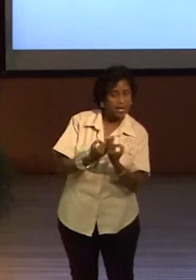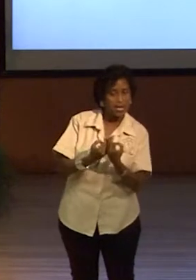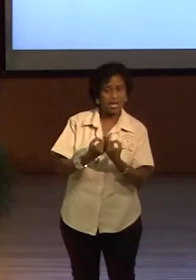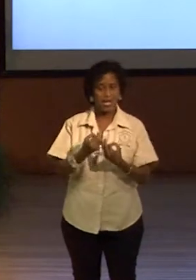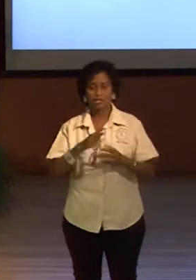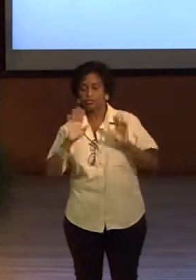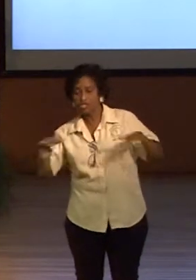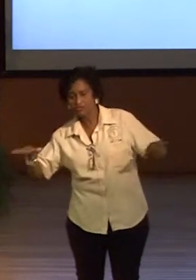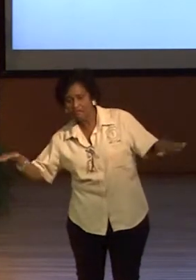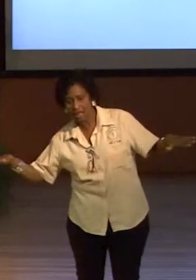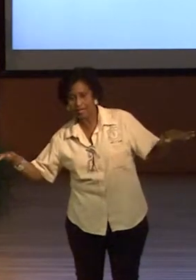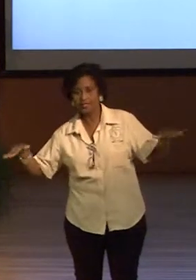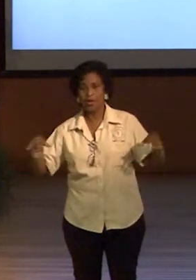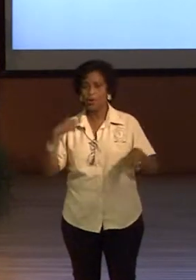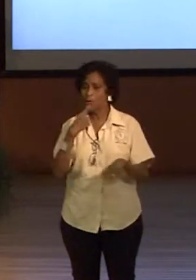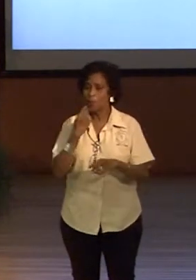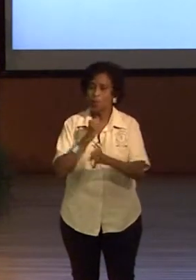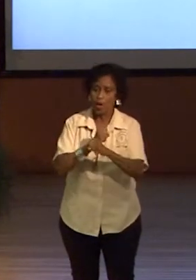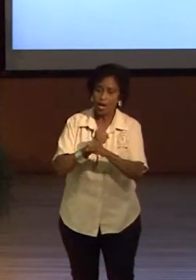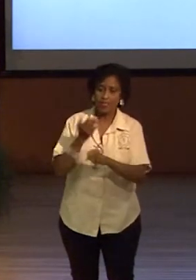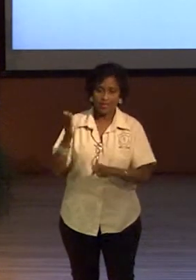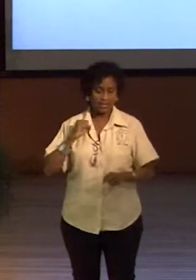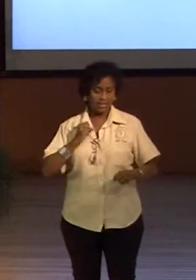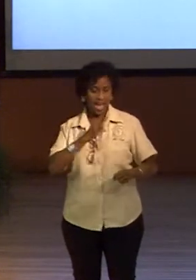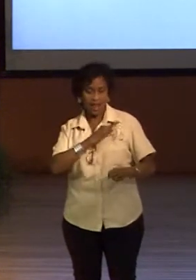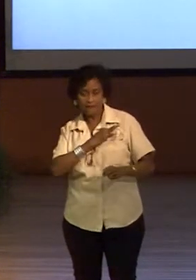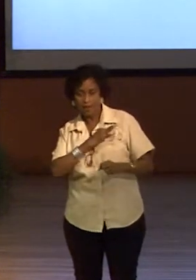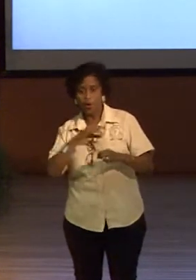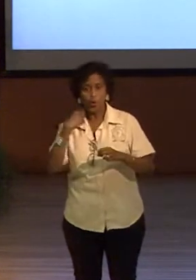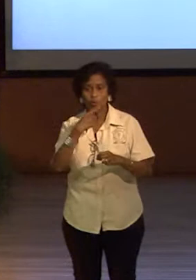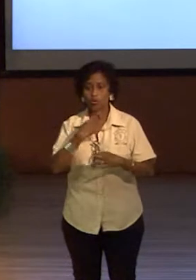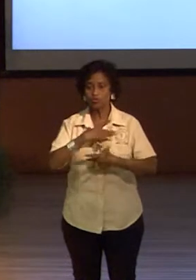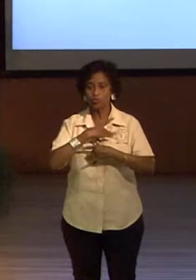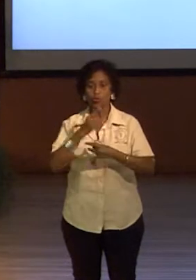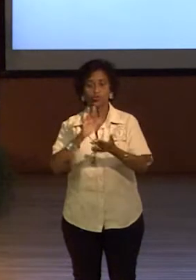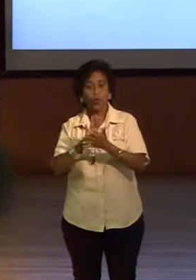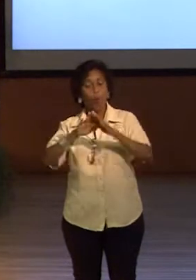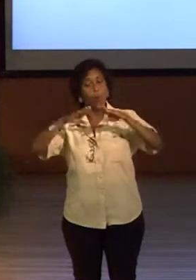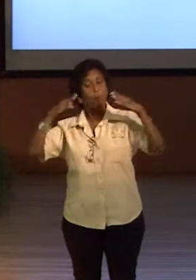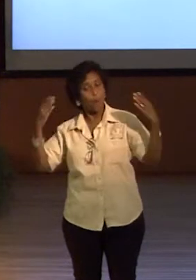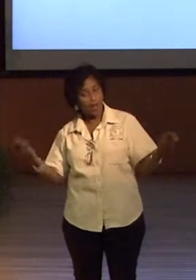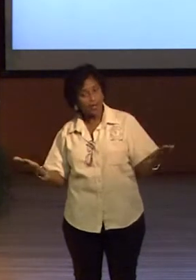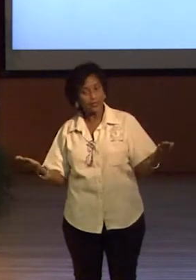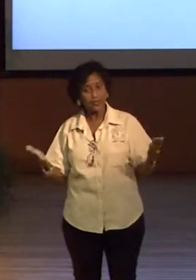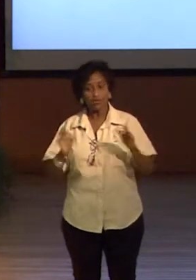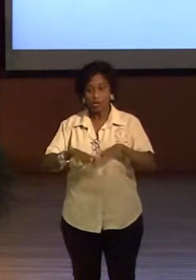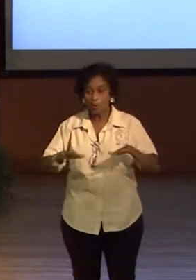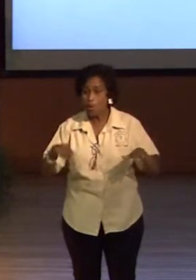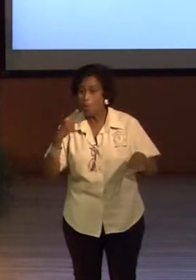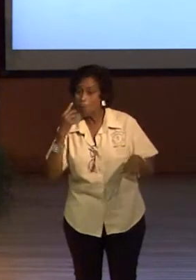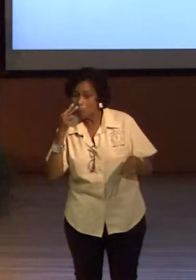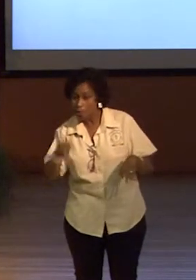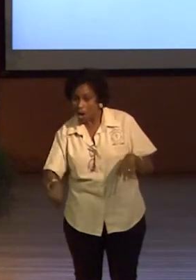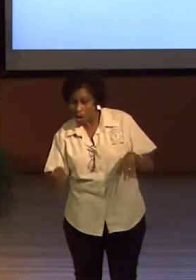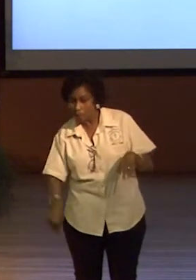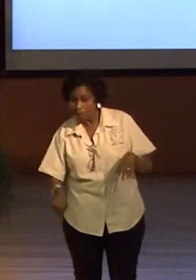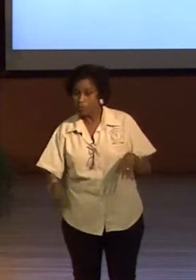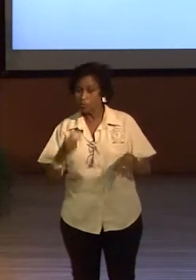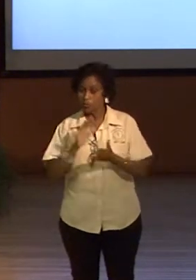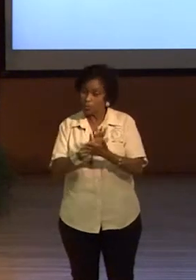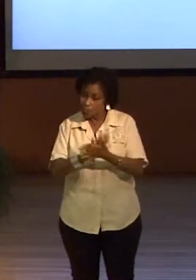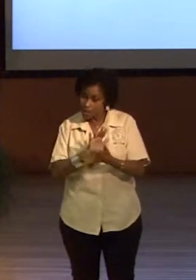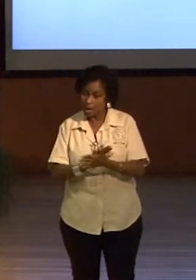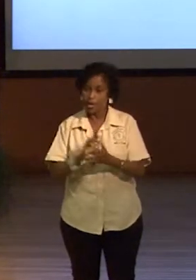school. And in that last paragraph, it says that children who are under 12 must go to school, it's the